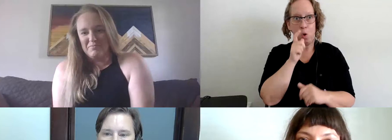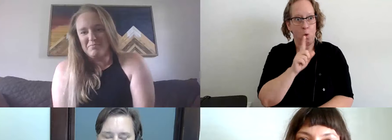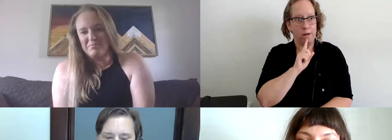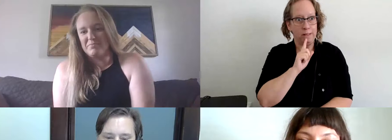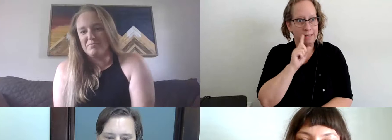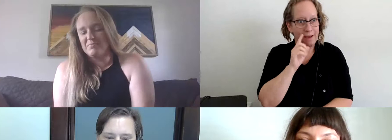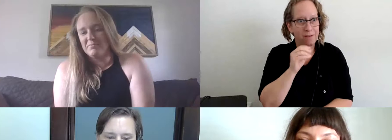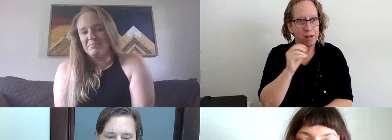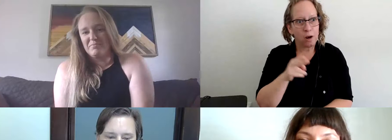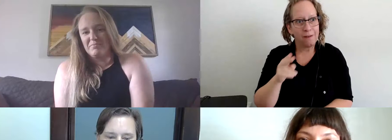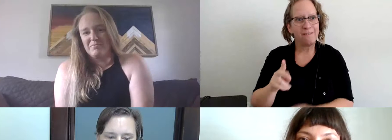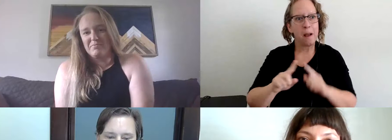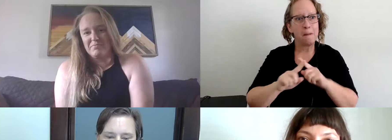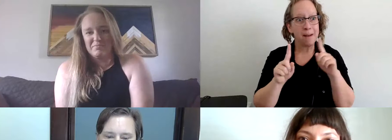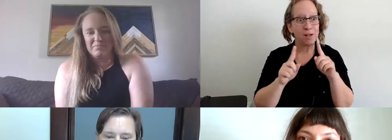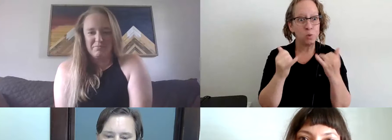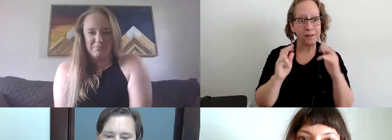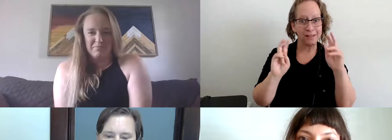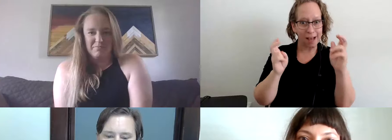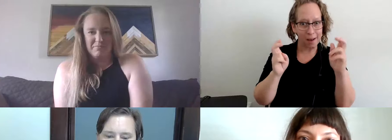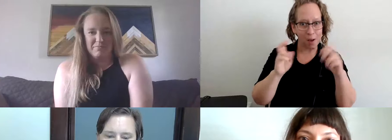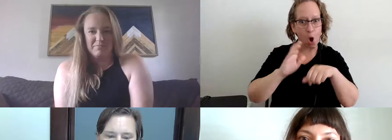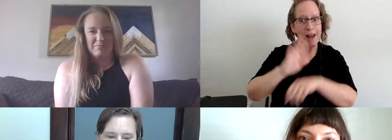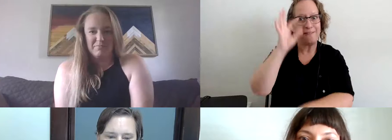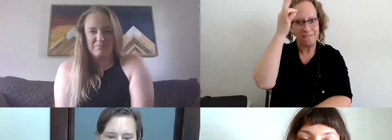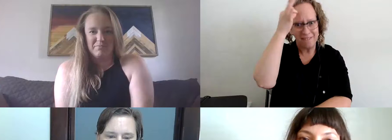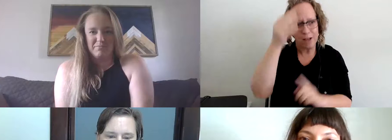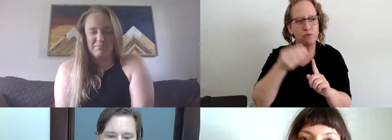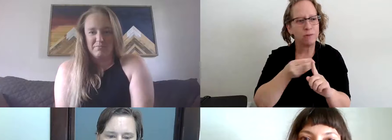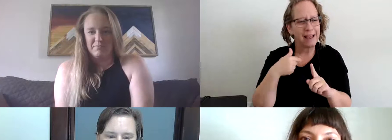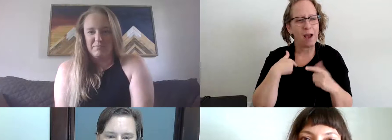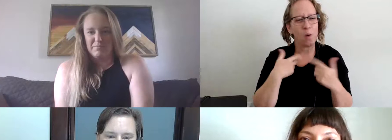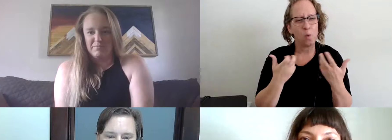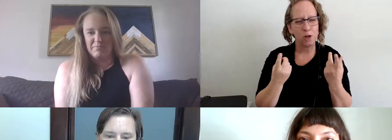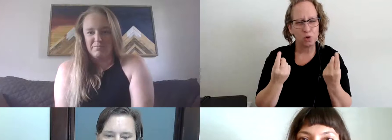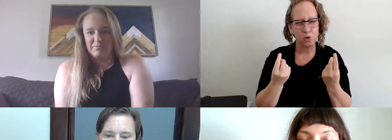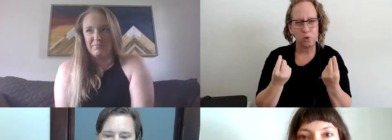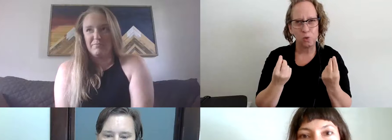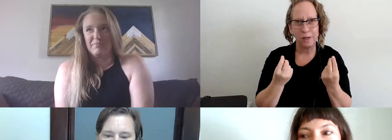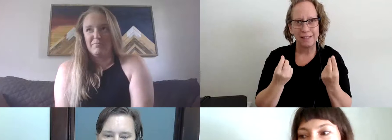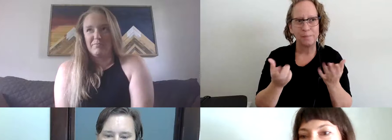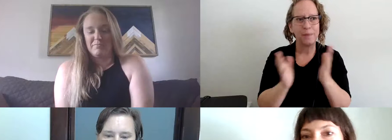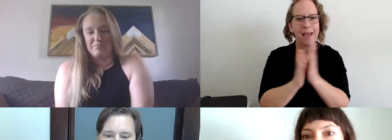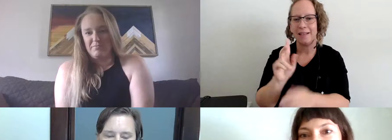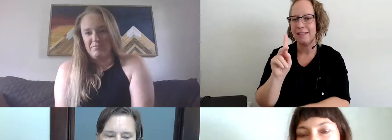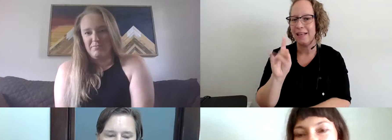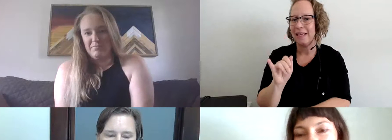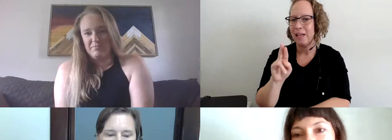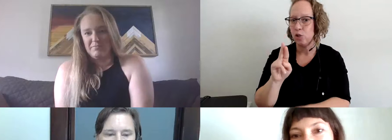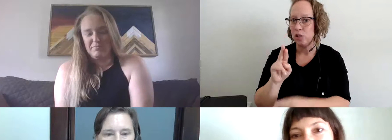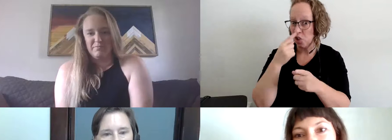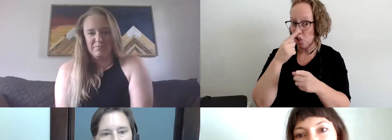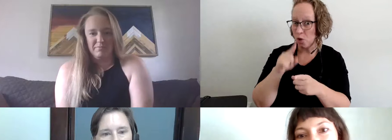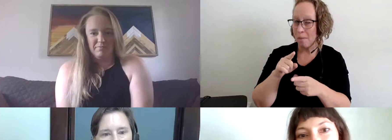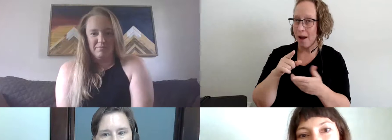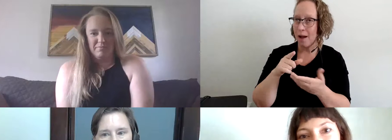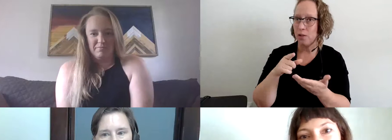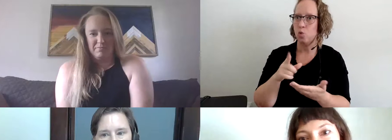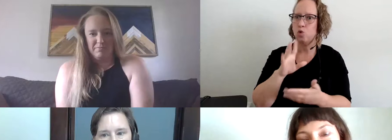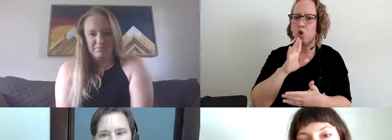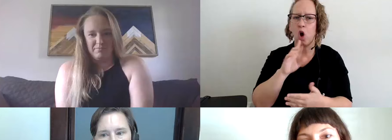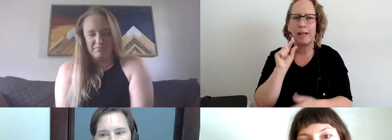of hearing, but our topic is on Fed Relay. So what I'd like to do is ask Kirsten if she wouldn't mind